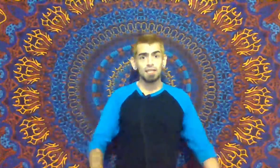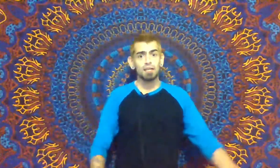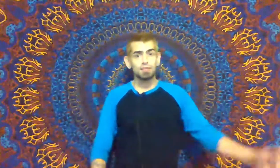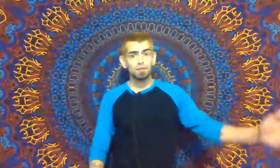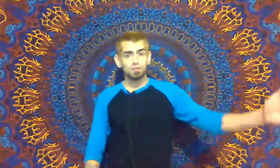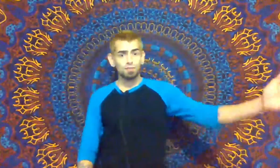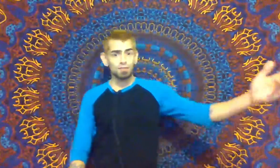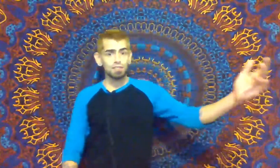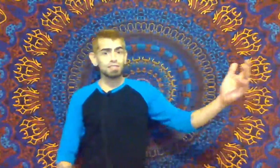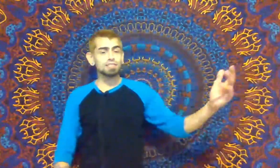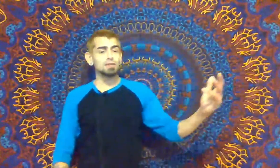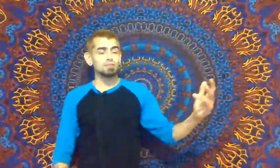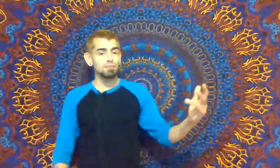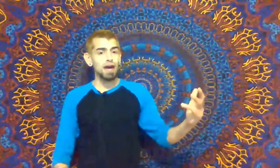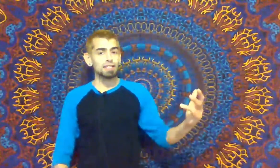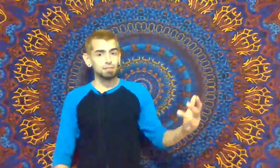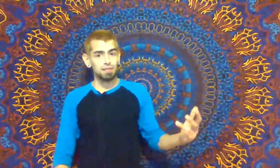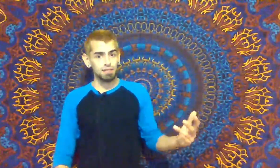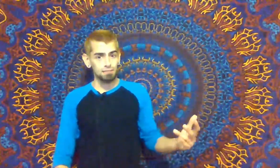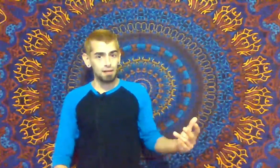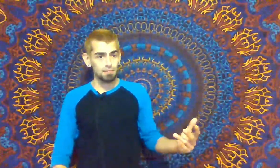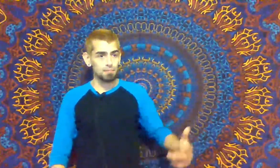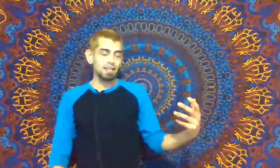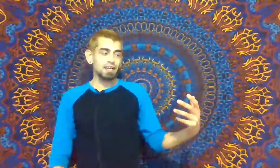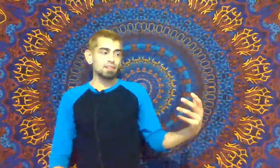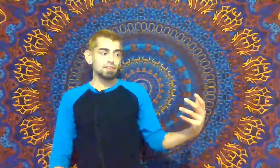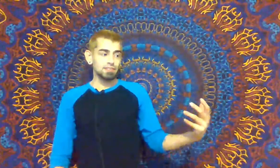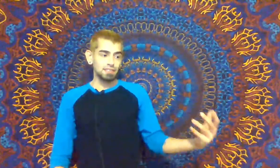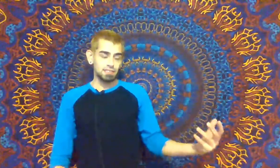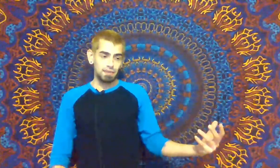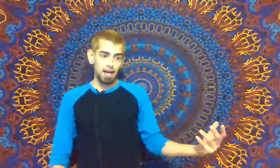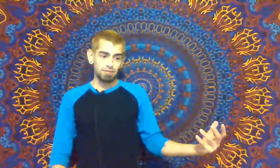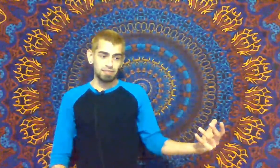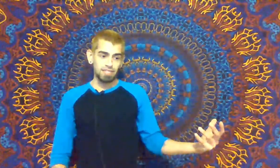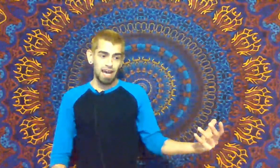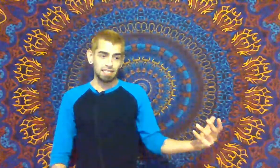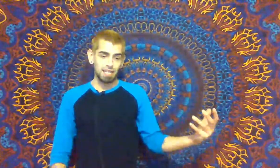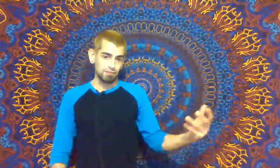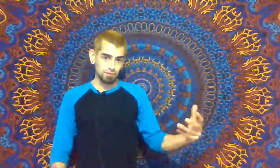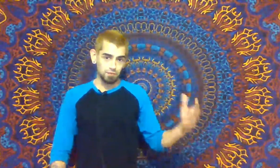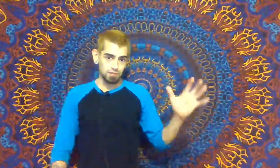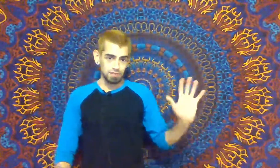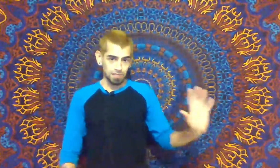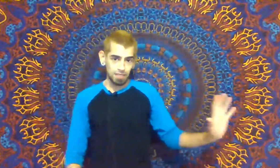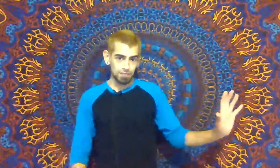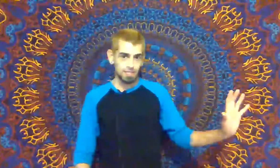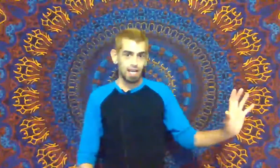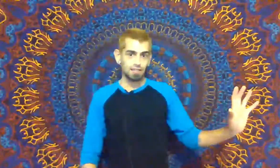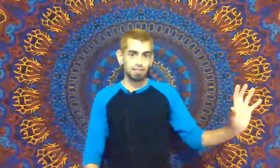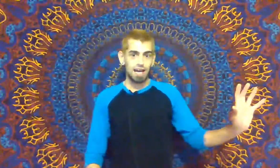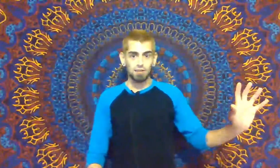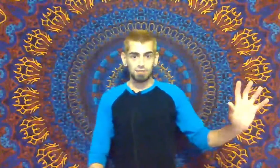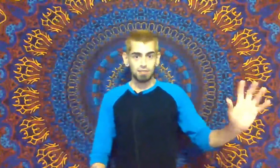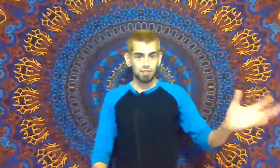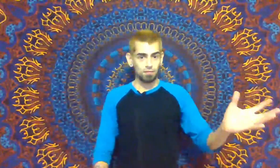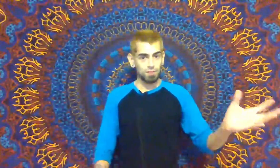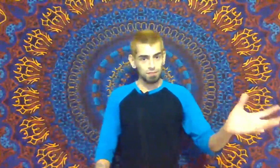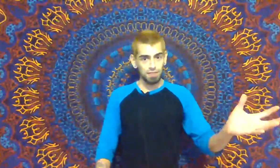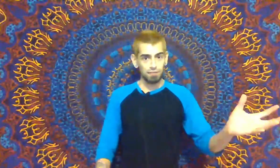the Losa Vali is coming back to pick them up. Since the pirates attacked, everyone wants to leave the island now since they don't feel safe